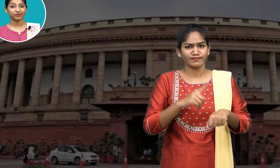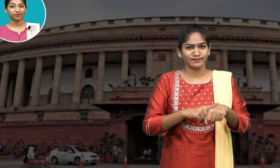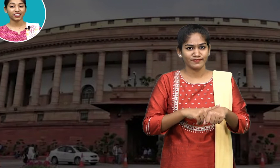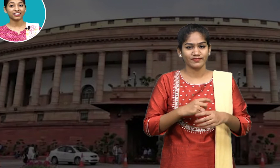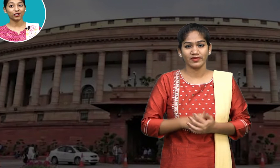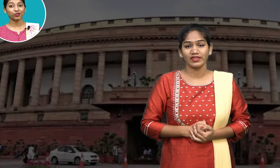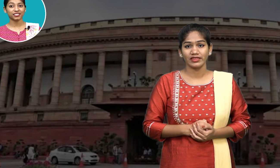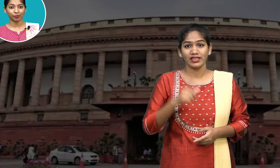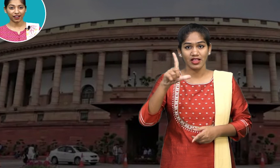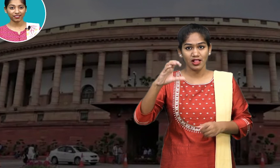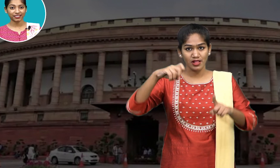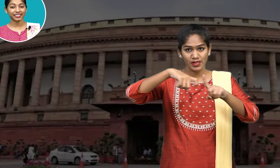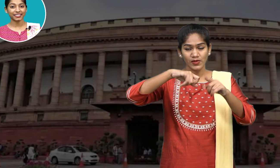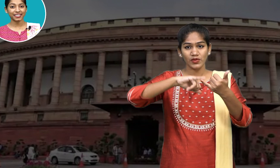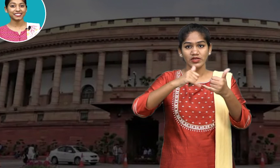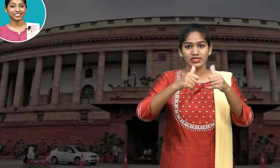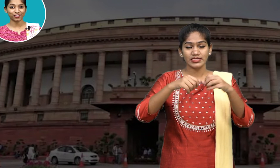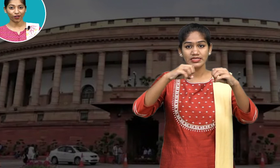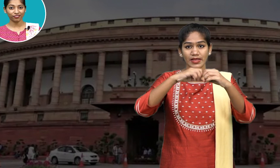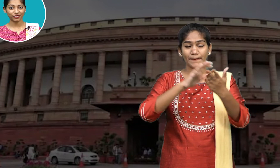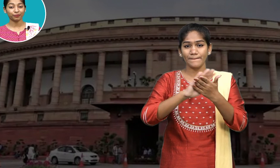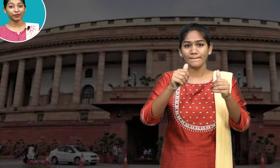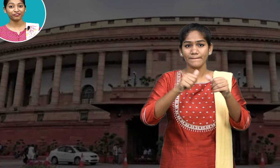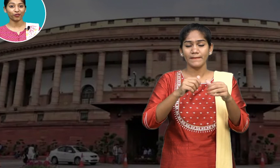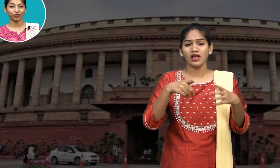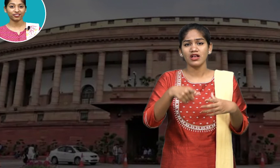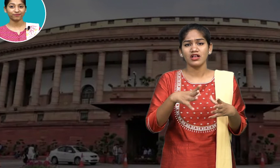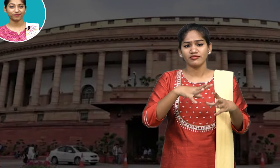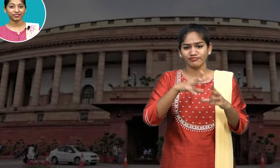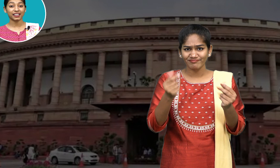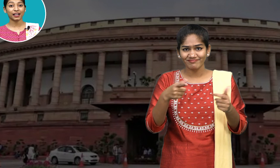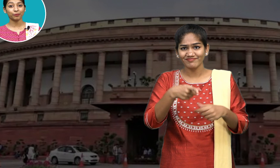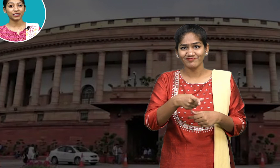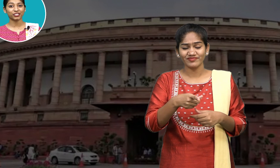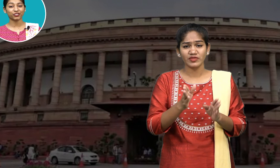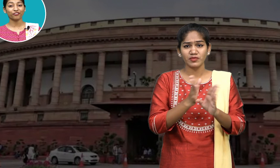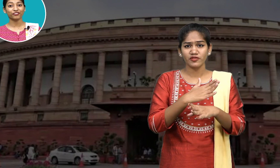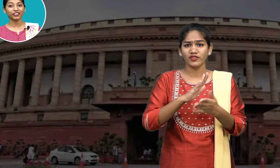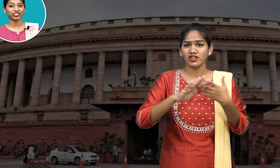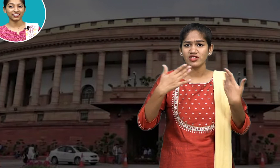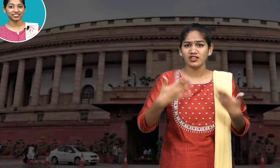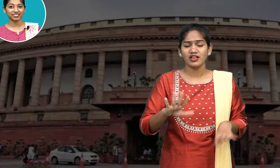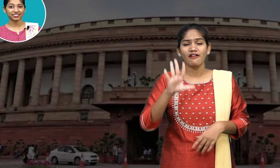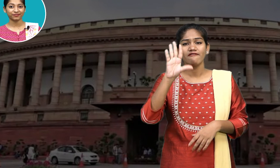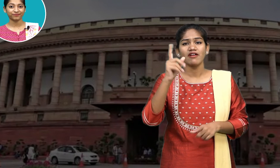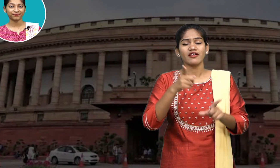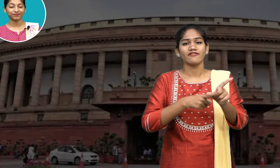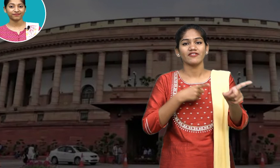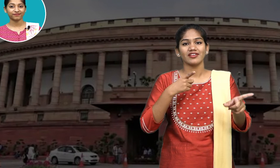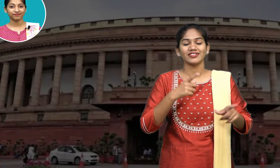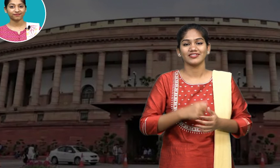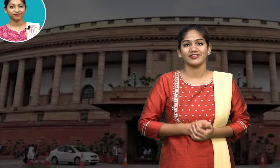Sometimes the Lok Sabha gets dissolved before the completion of 5 years.